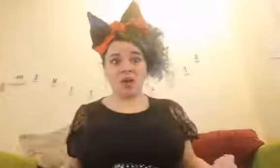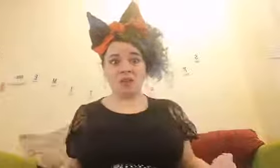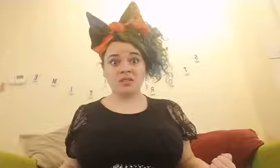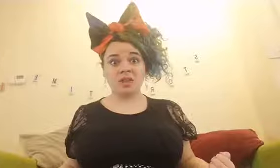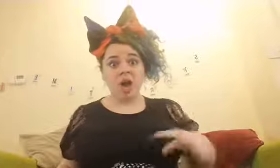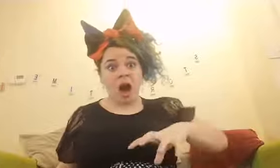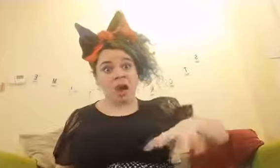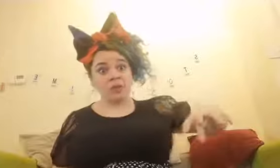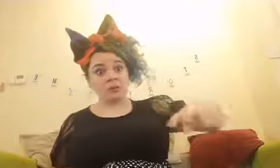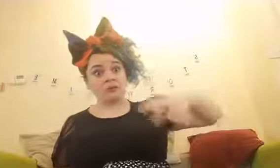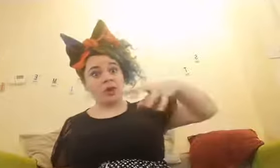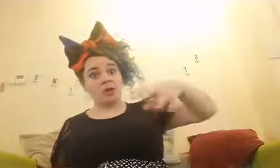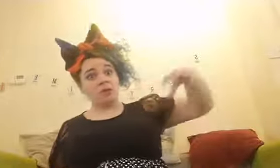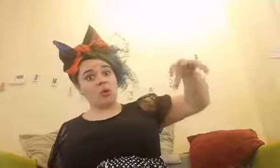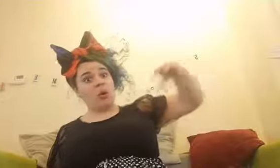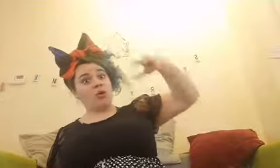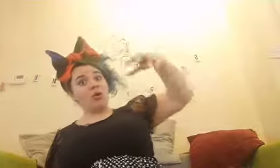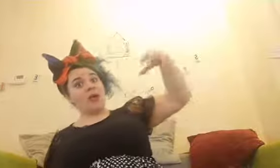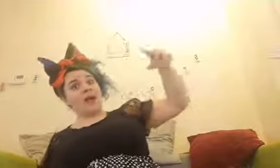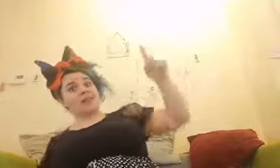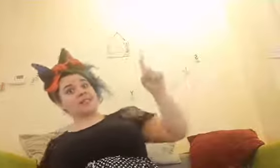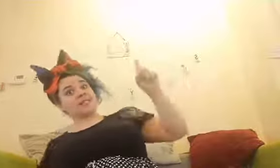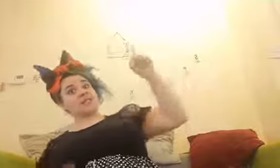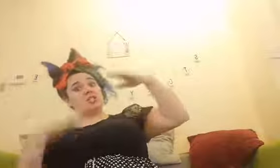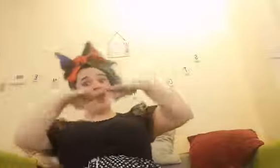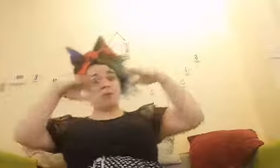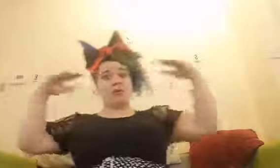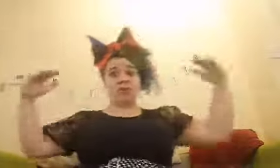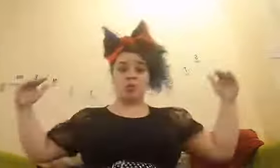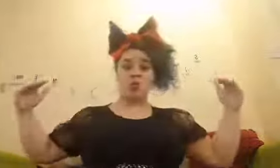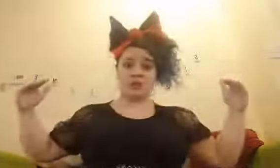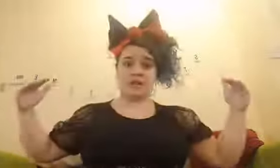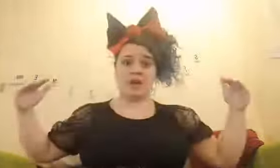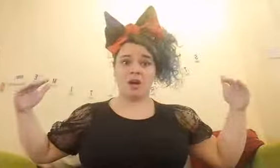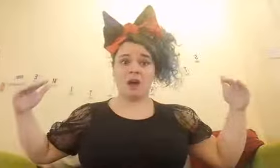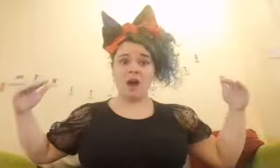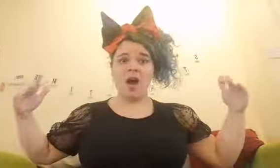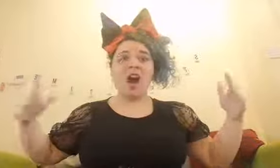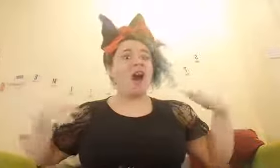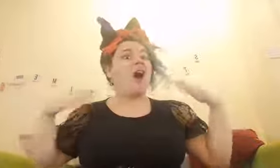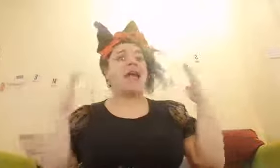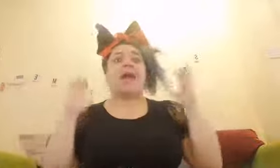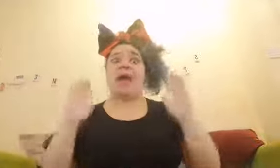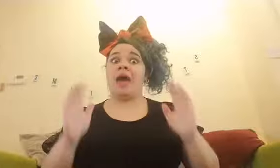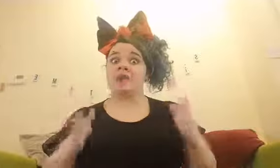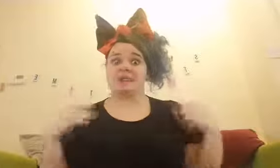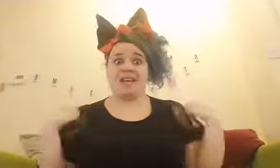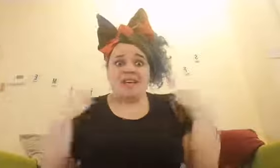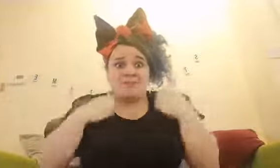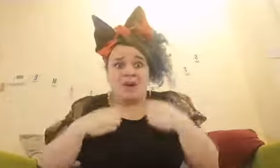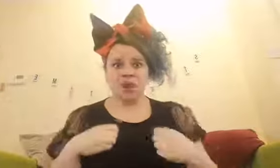coat, I'll float all the way to the top of the water. I have to have my coat